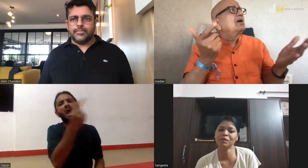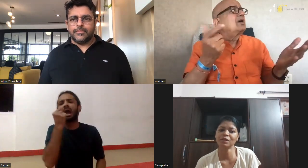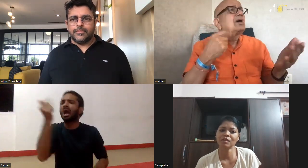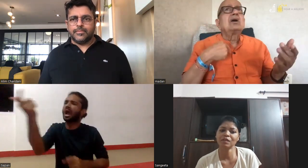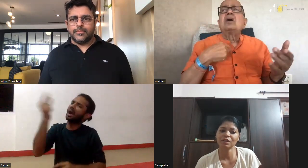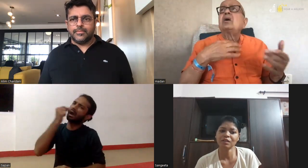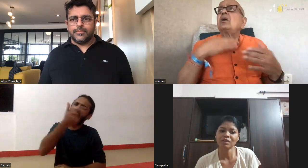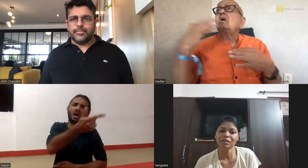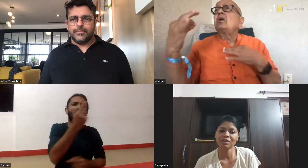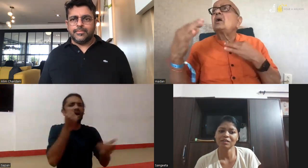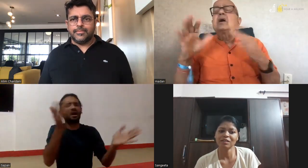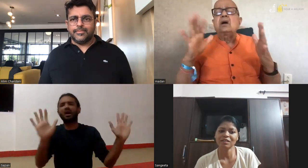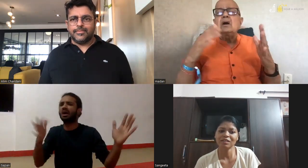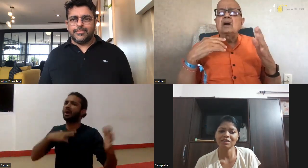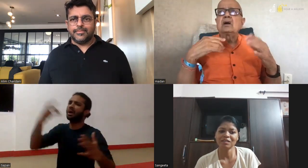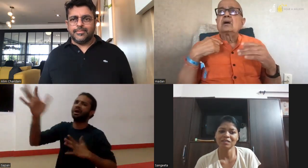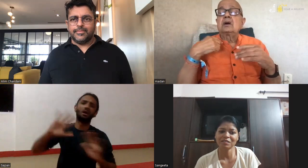One little thing.